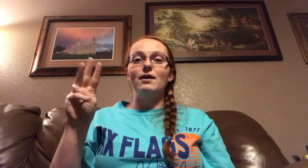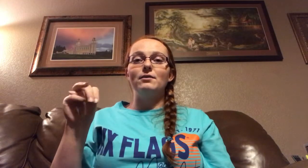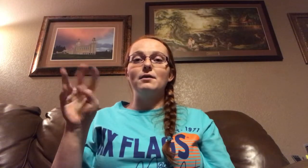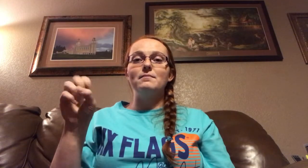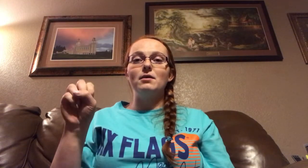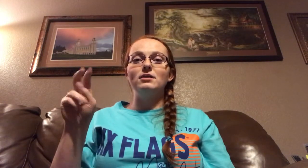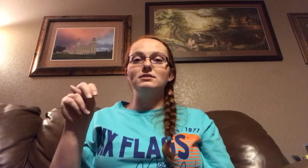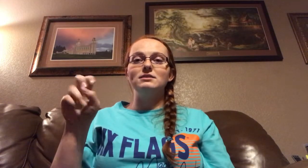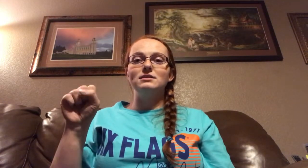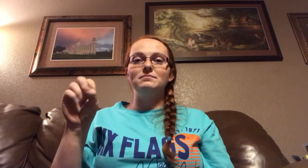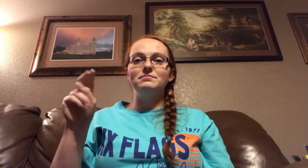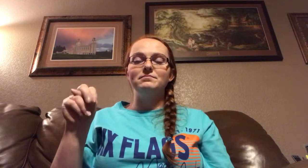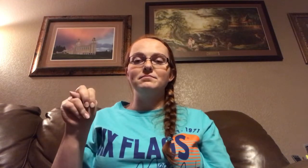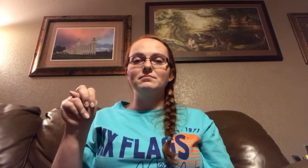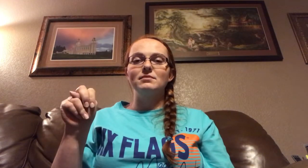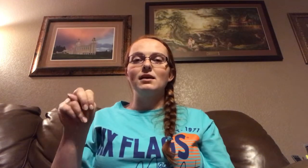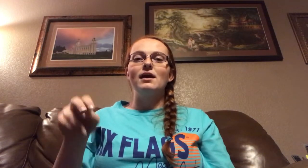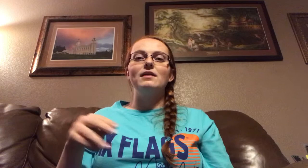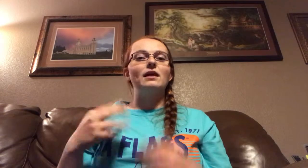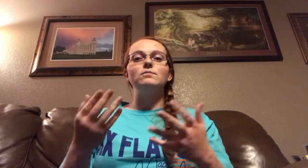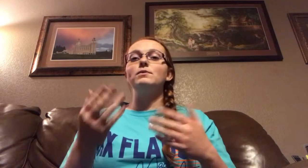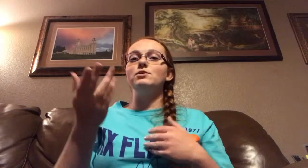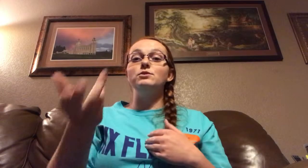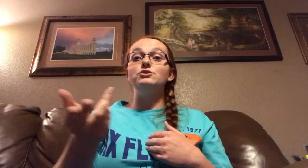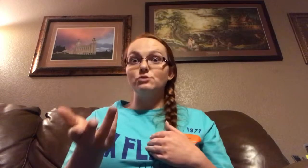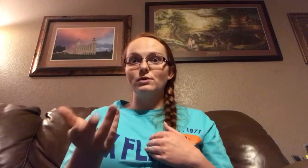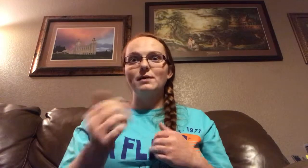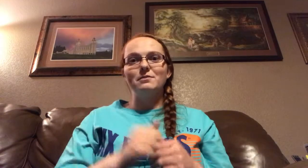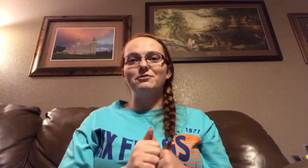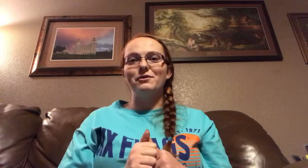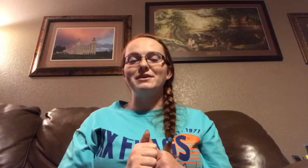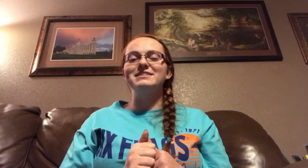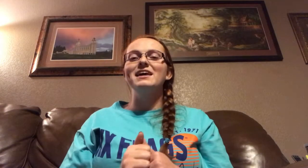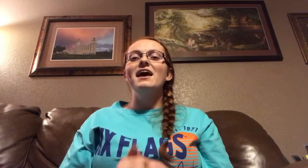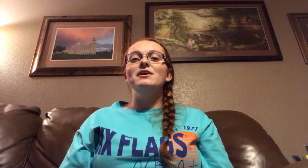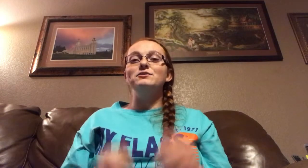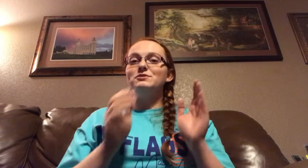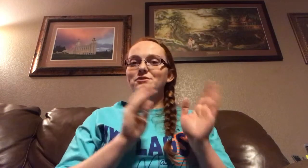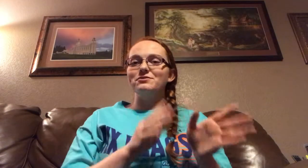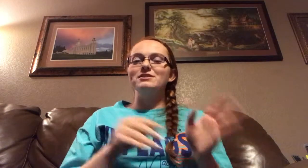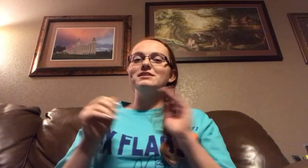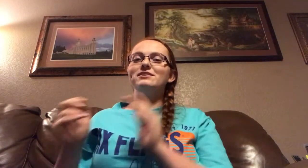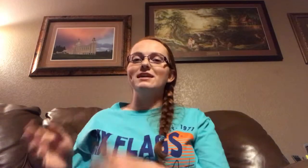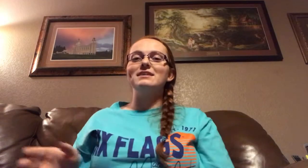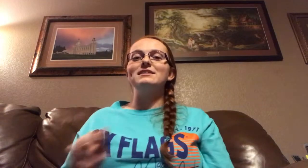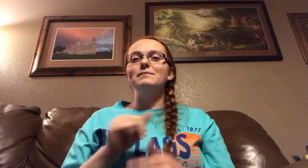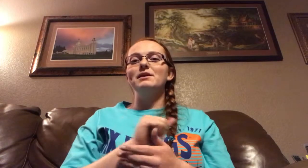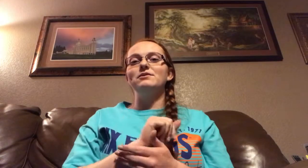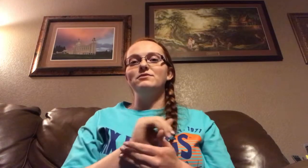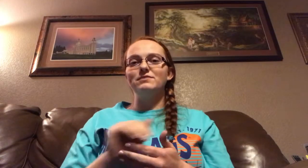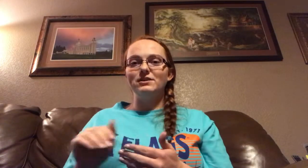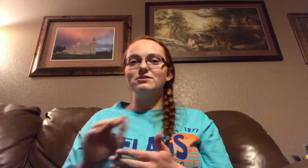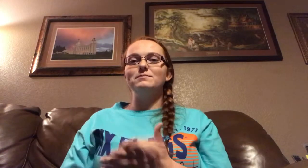Kyra Monson. But you would do your name, of course. You'd do your first and your last name, and you'd finger